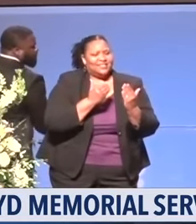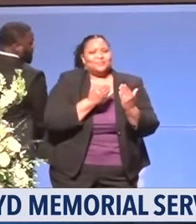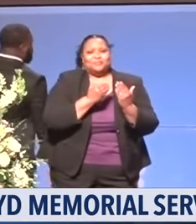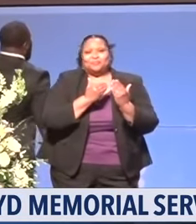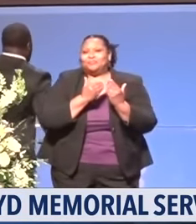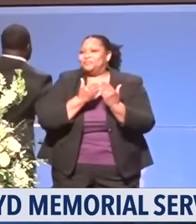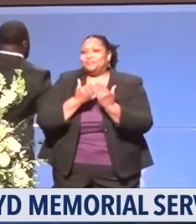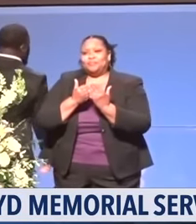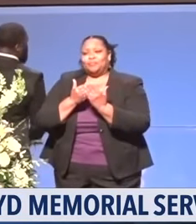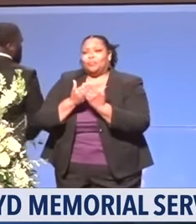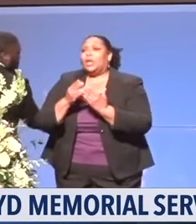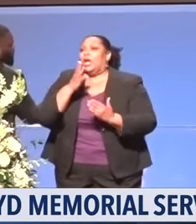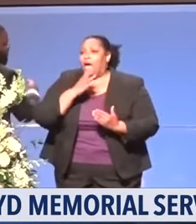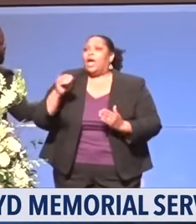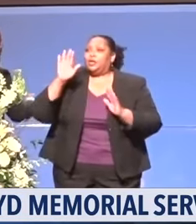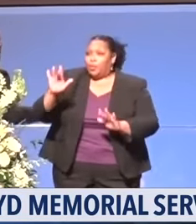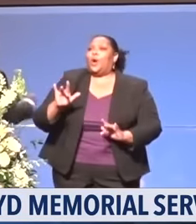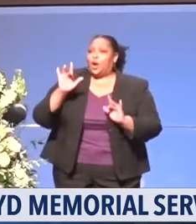anybody